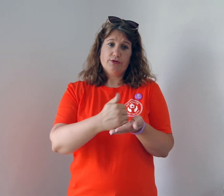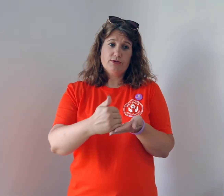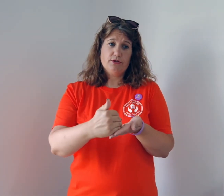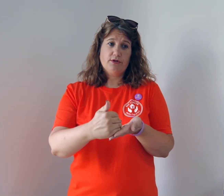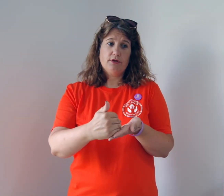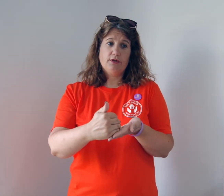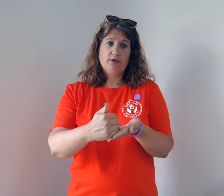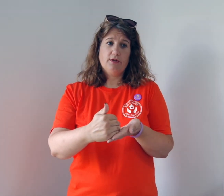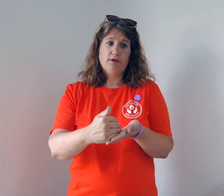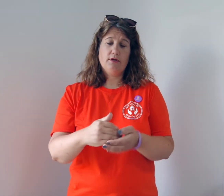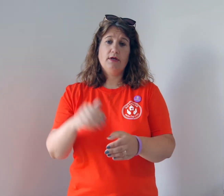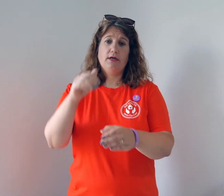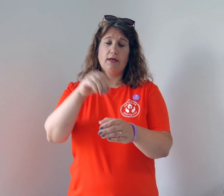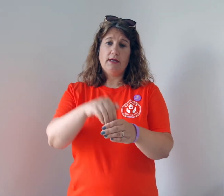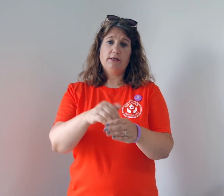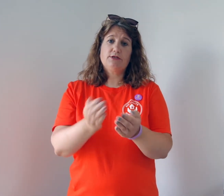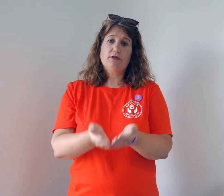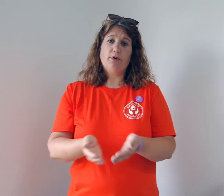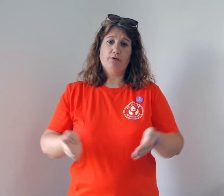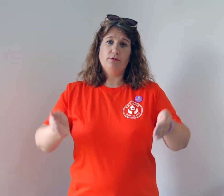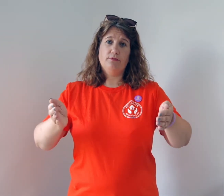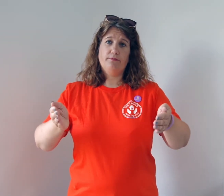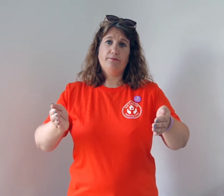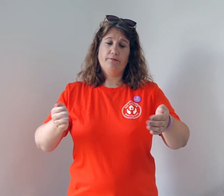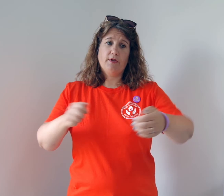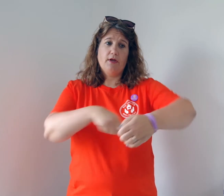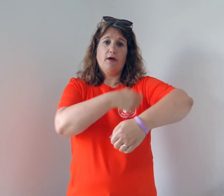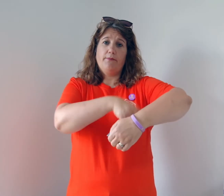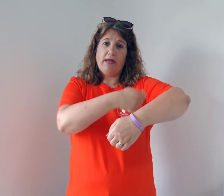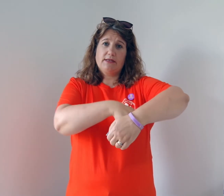3/4 into the bowl and mix.